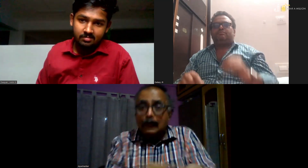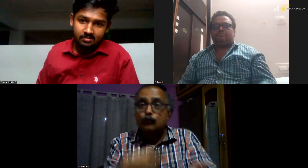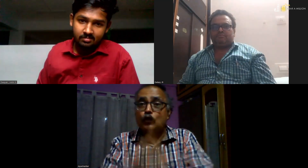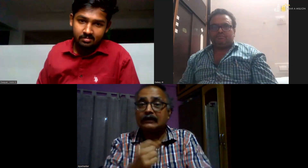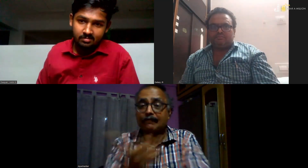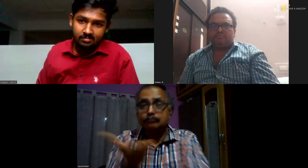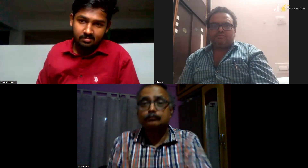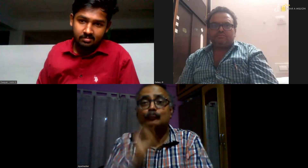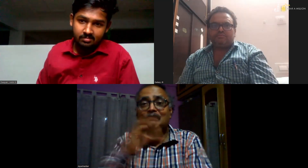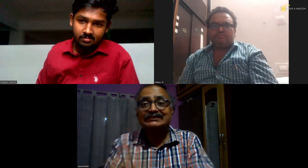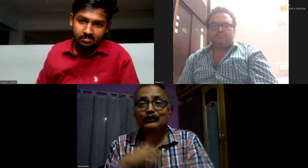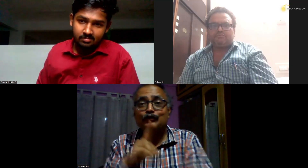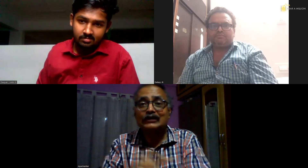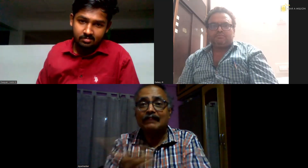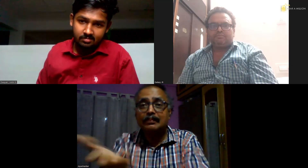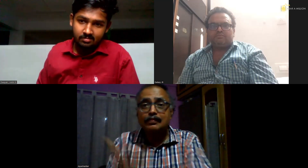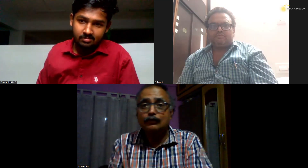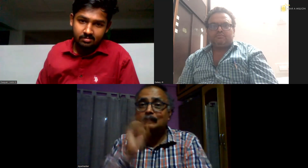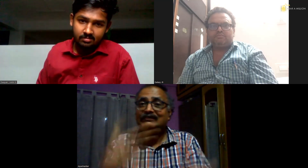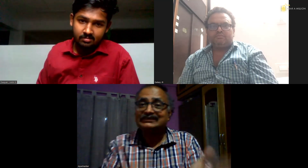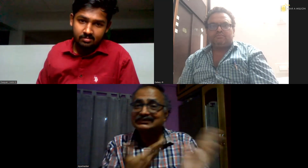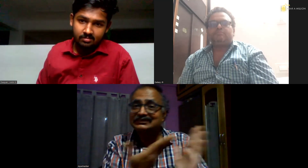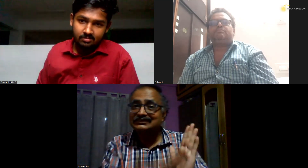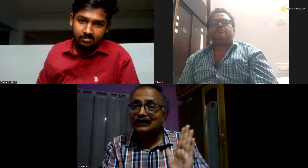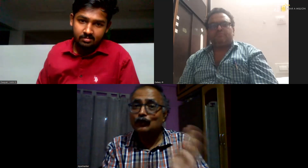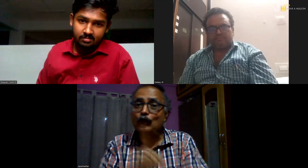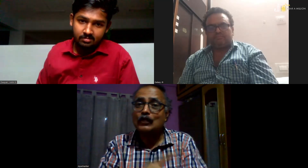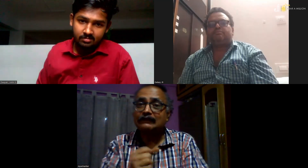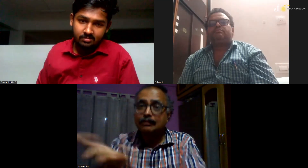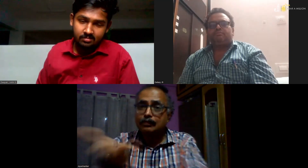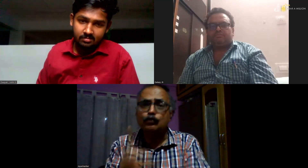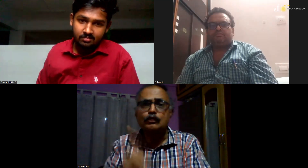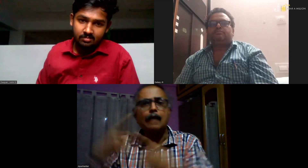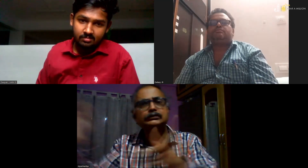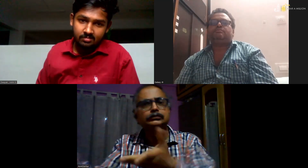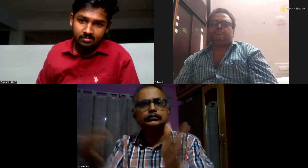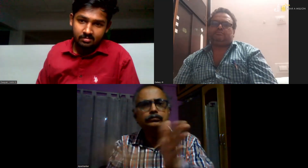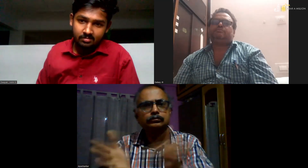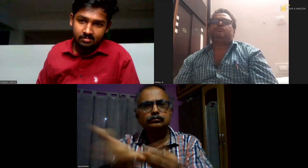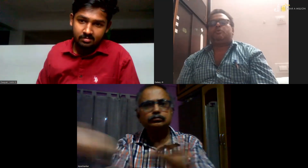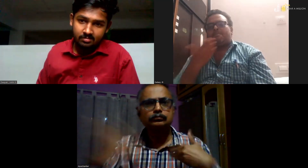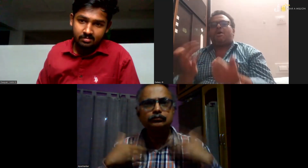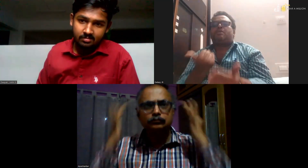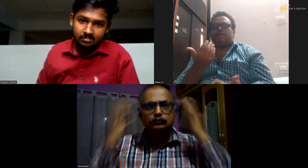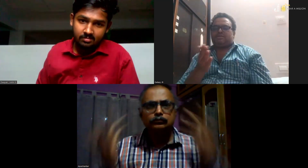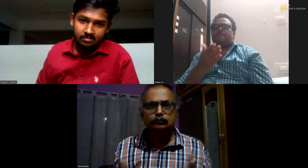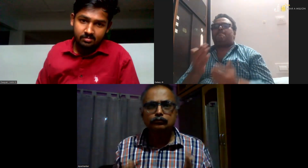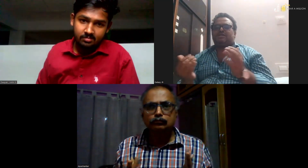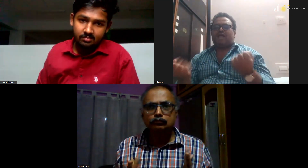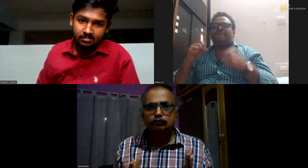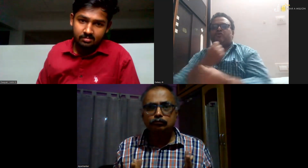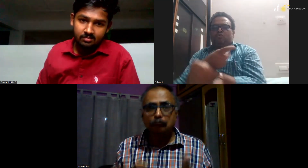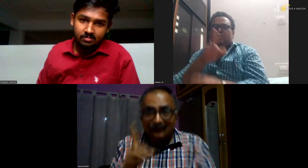So if you can sign those and the claims or the causes which are mentioned, if you have signed, then it's your